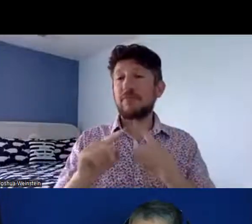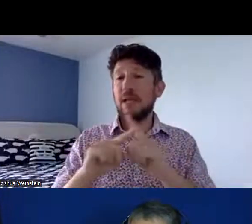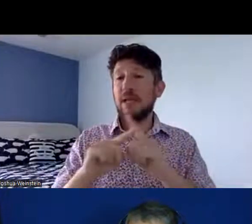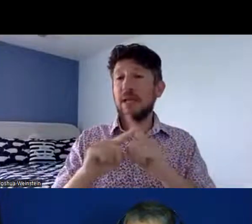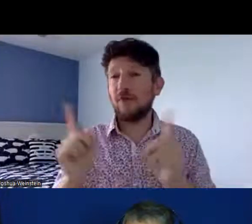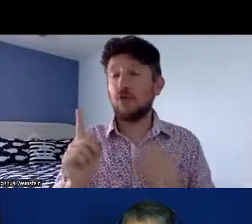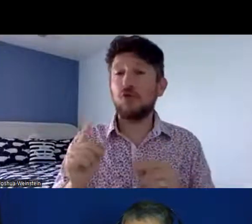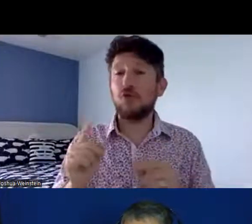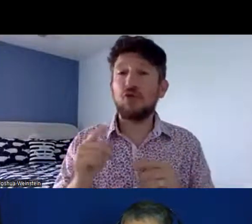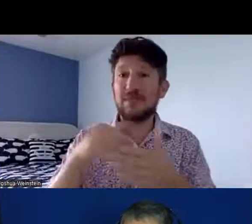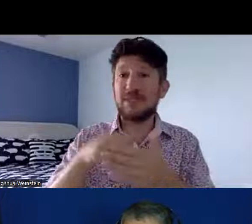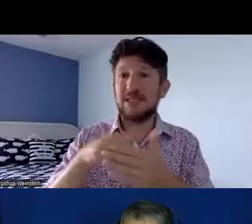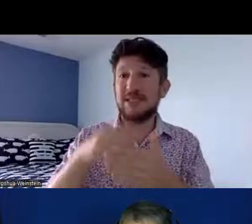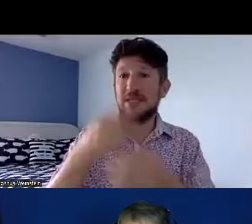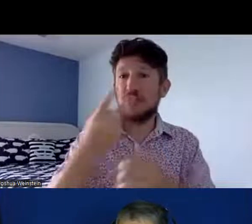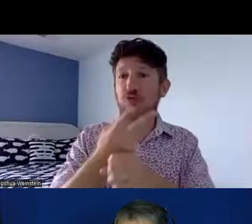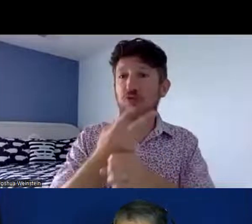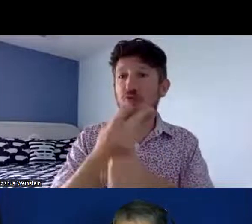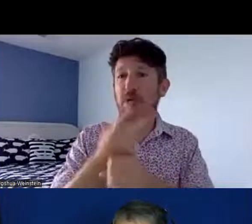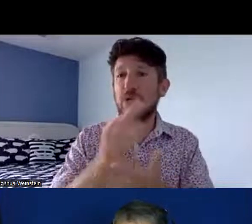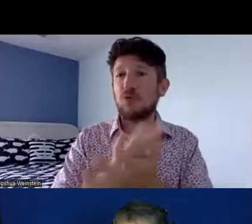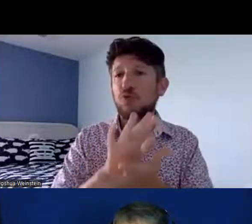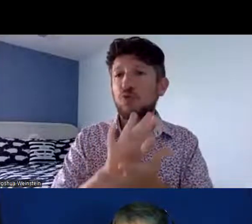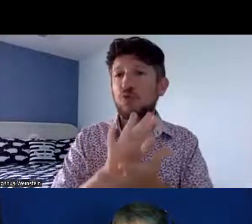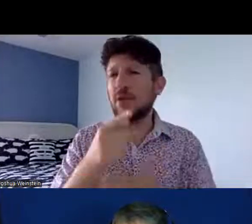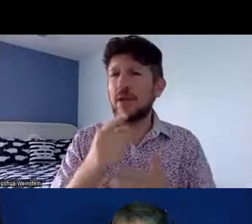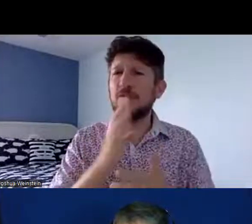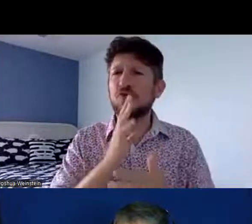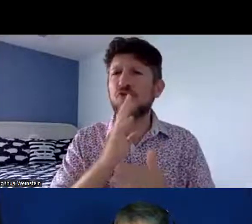a professional standard for psychologists